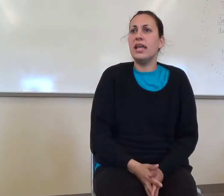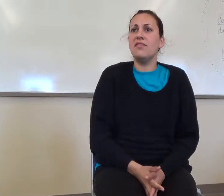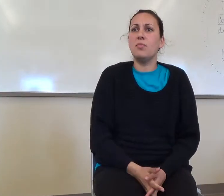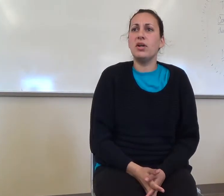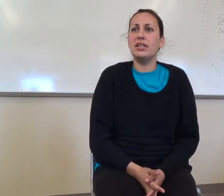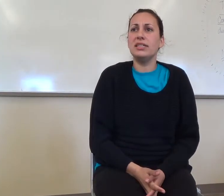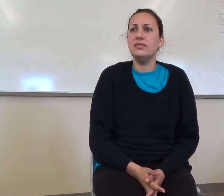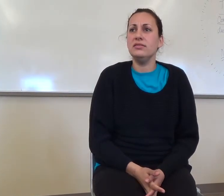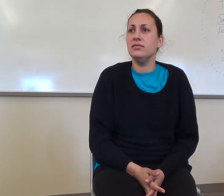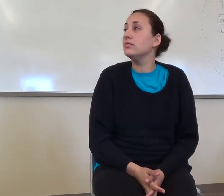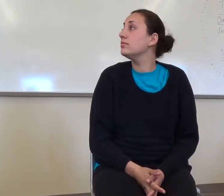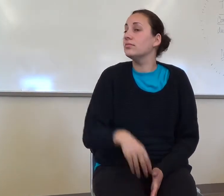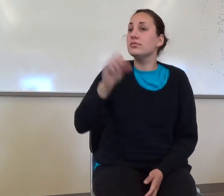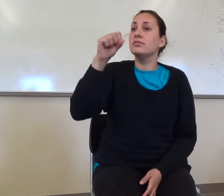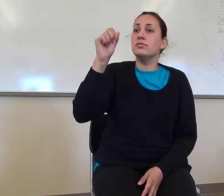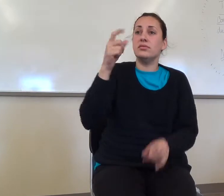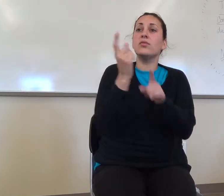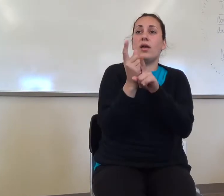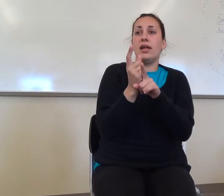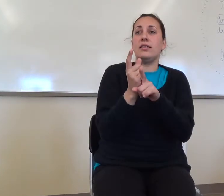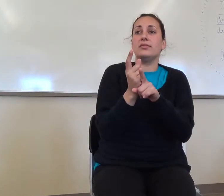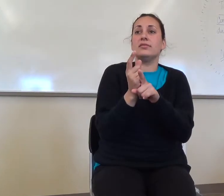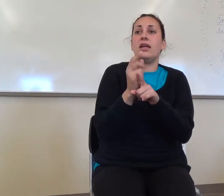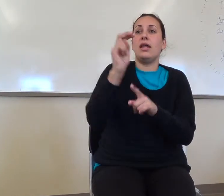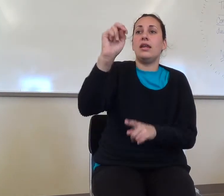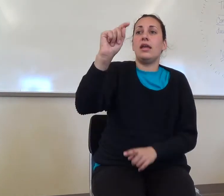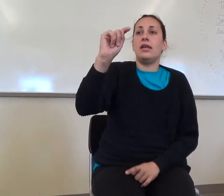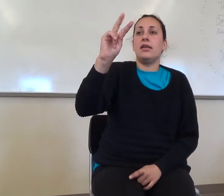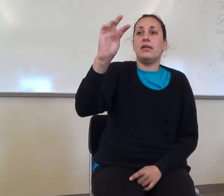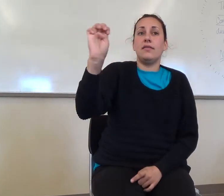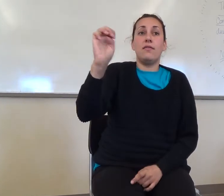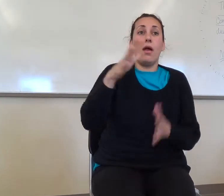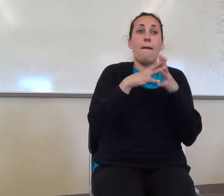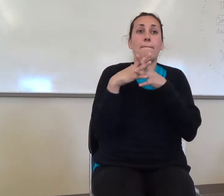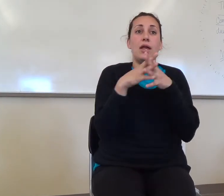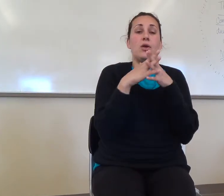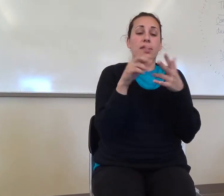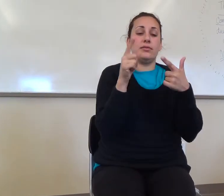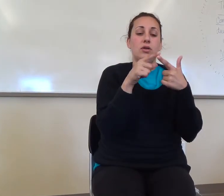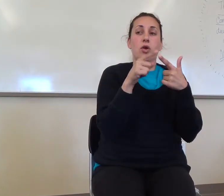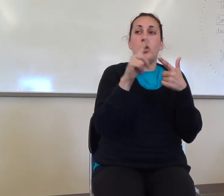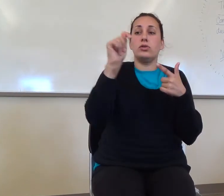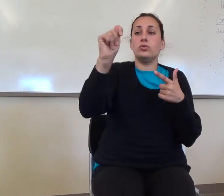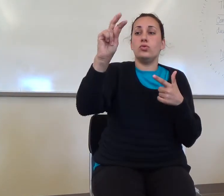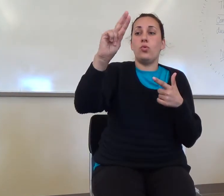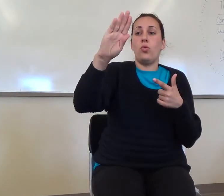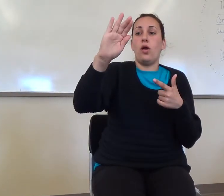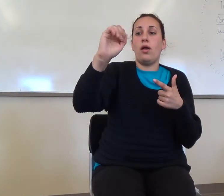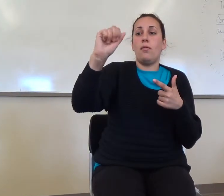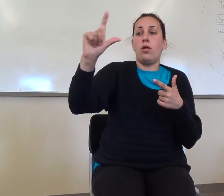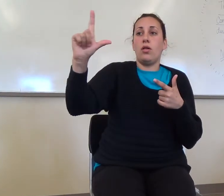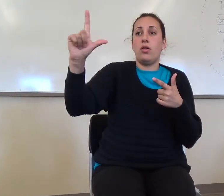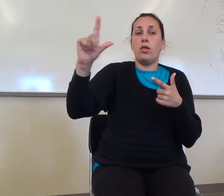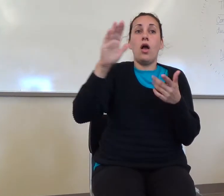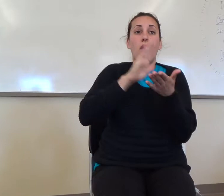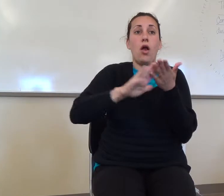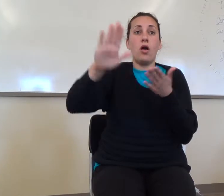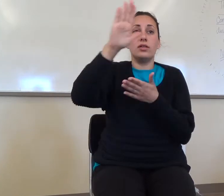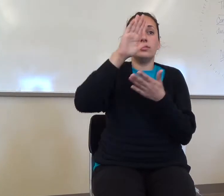Native American? Okay, yeah, Native Americans, tribal colleges, and the, in a sense, what does the